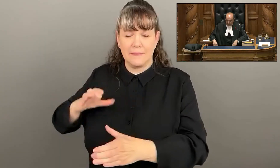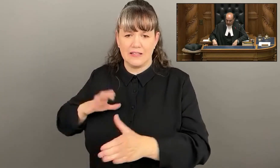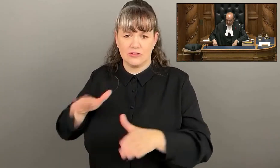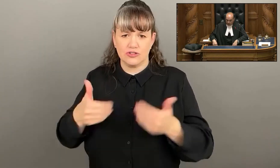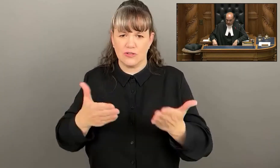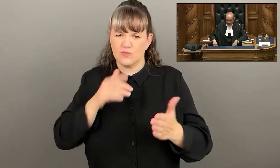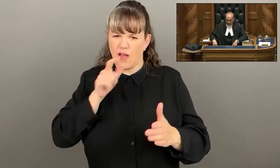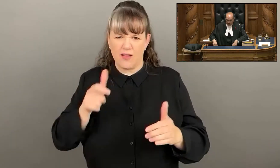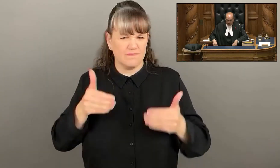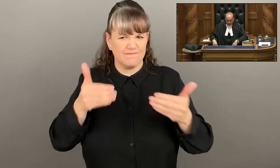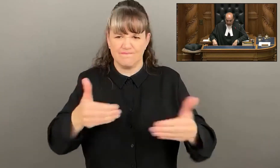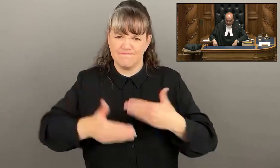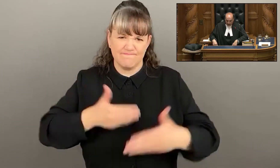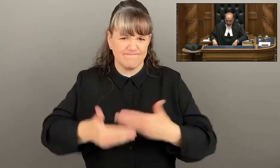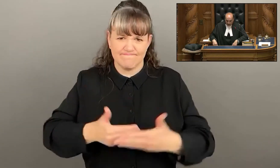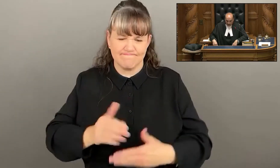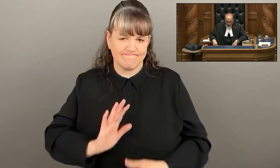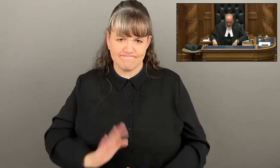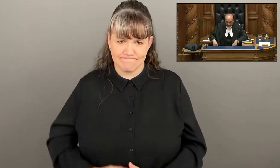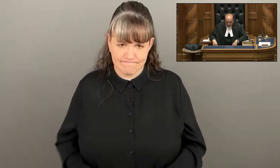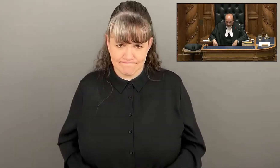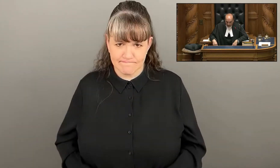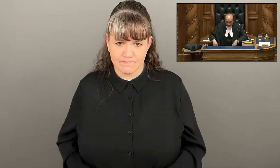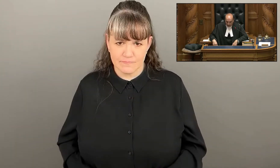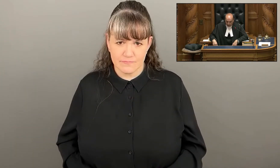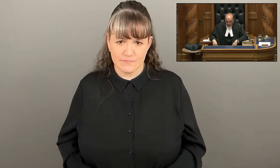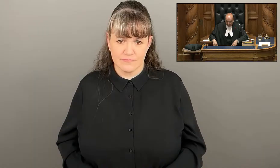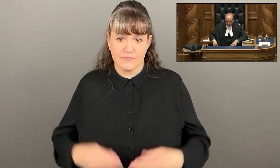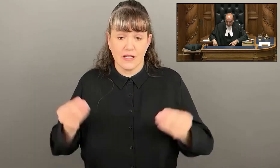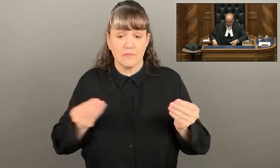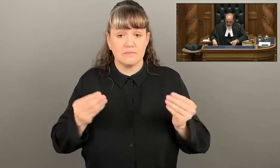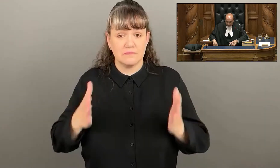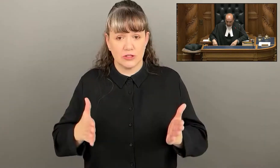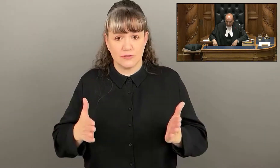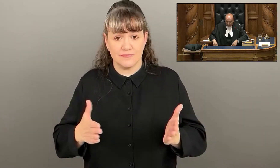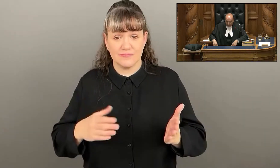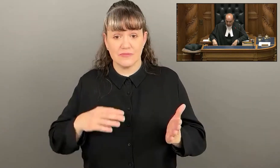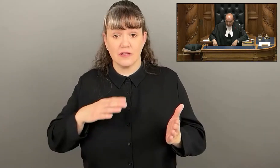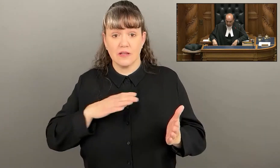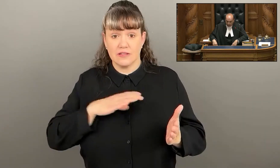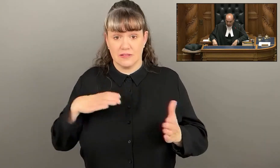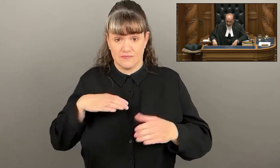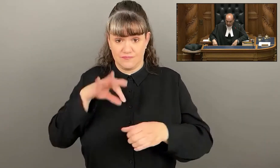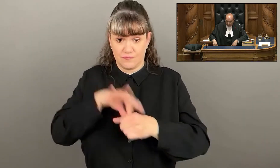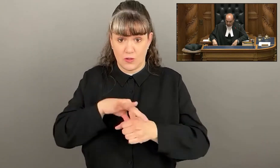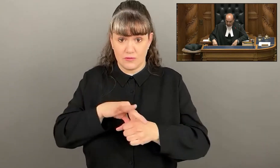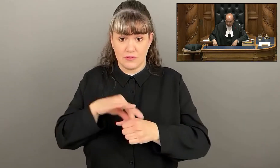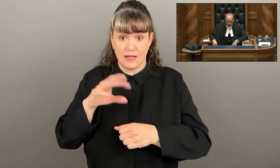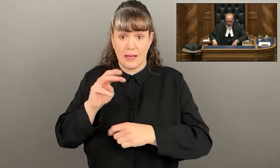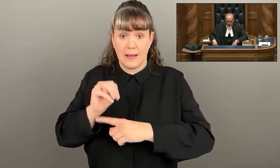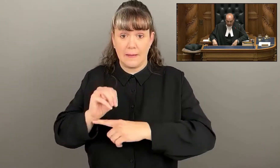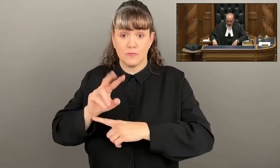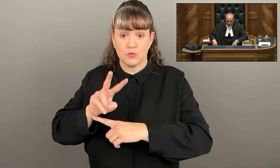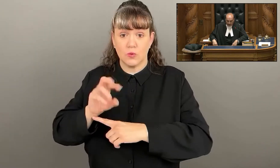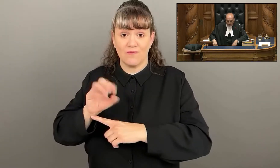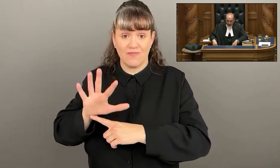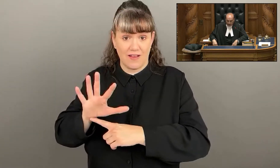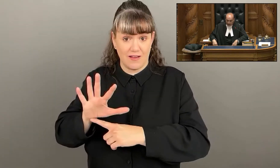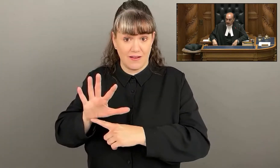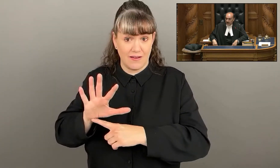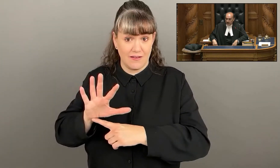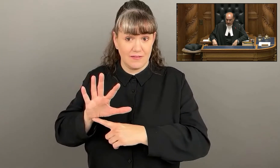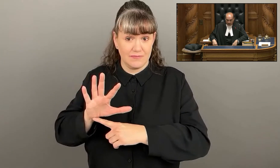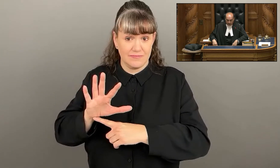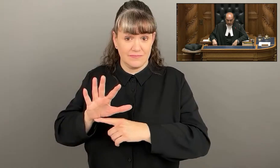Bill 5205, Mental Health Amendment Act 2025, will be considered at report stage during the next